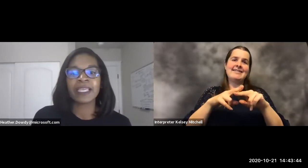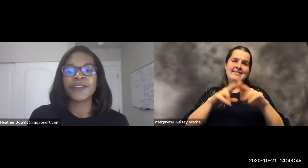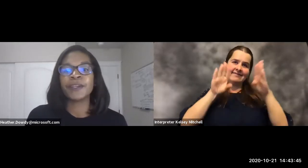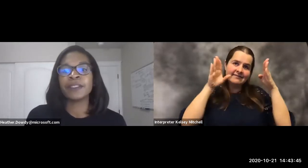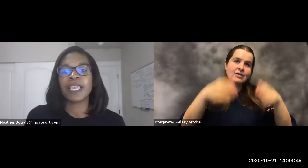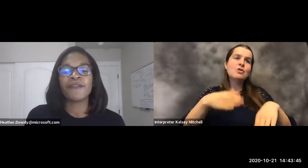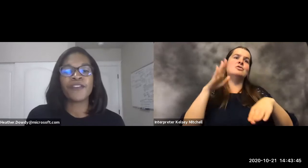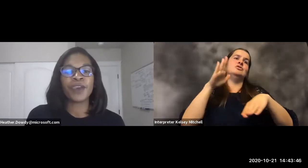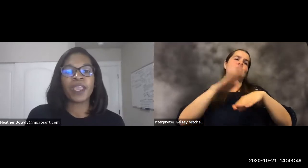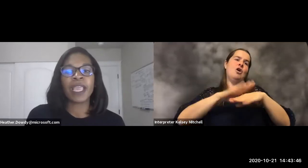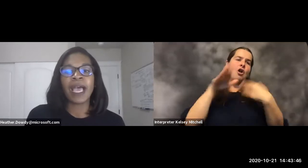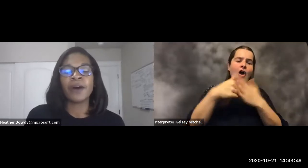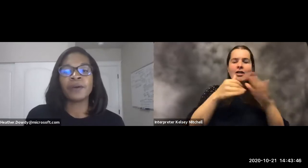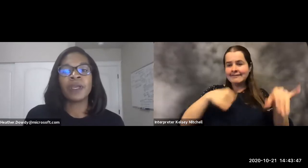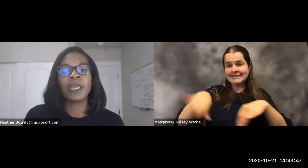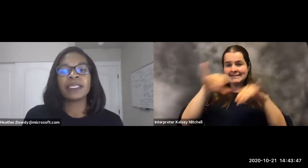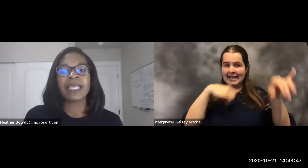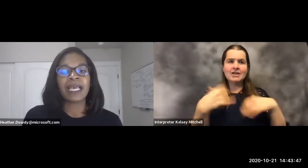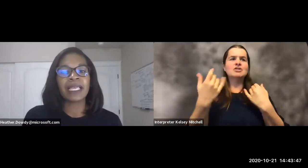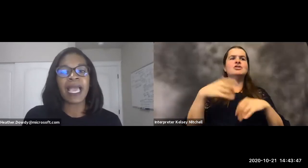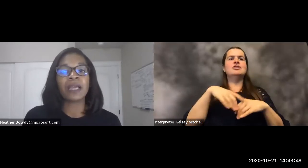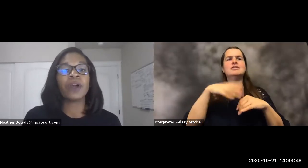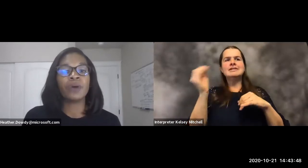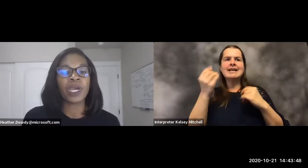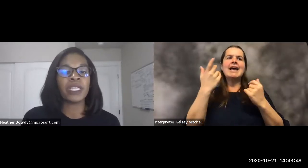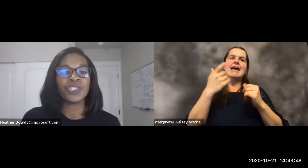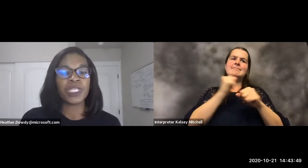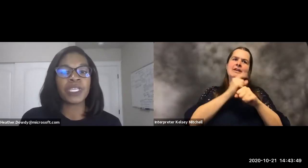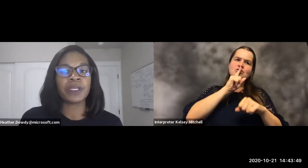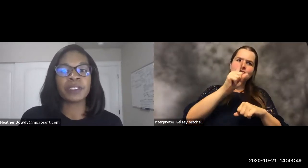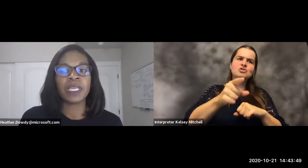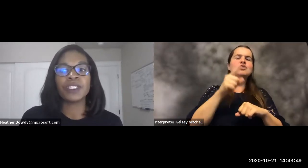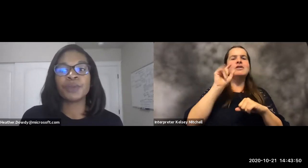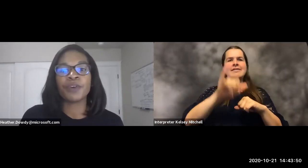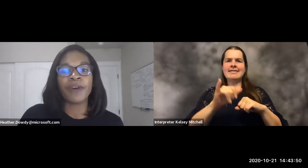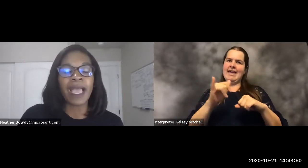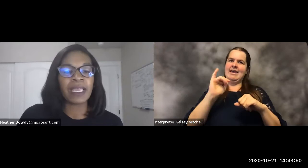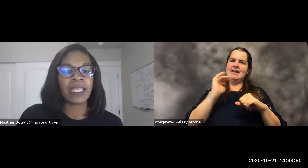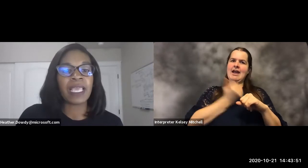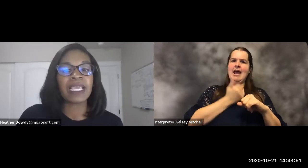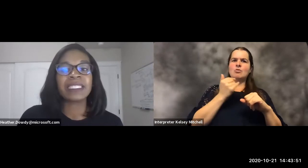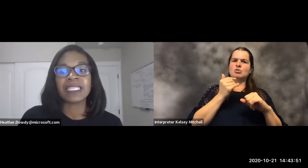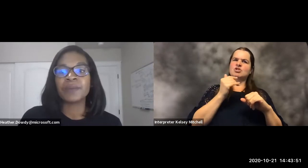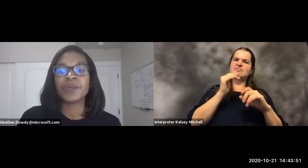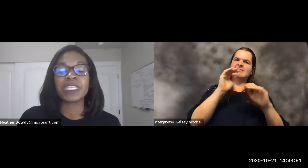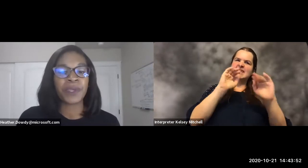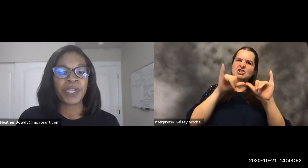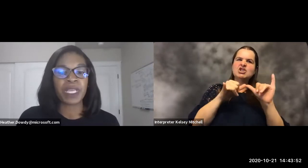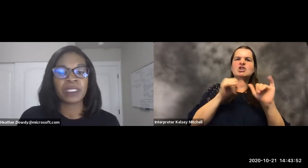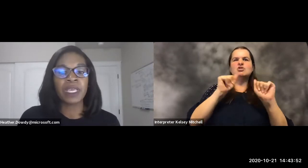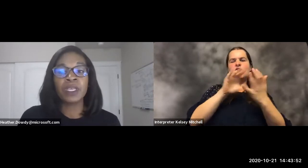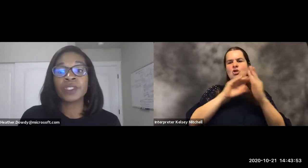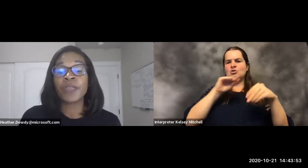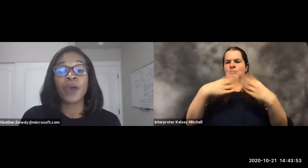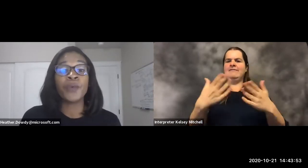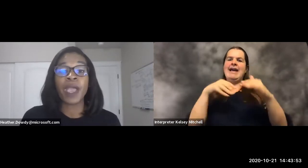WCAG standards and figuring out exactly how to coach our engineers into providing an accessible